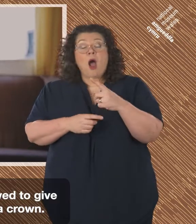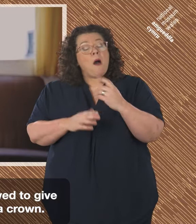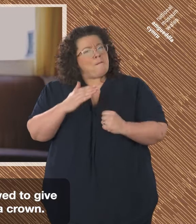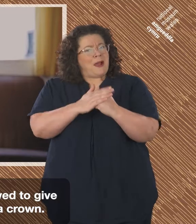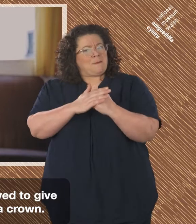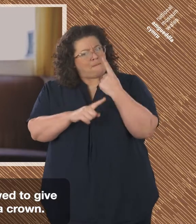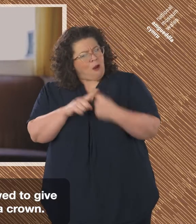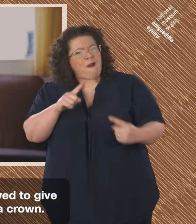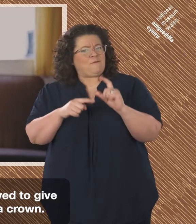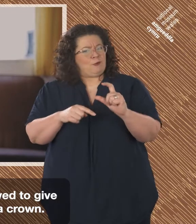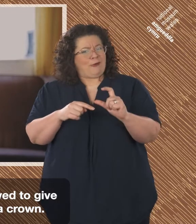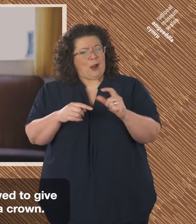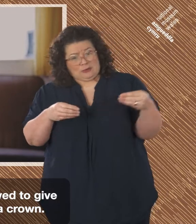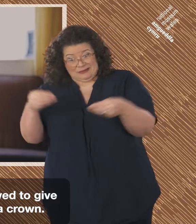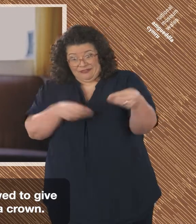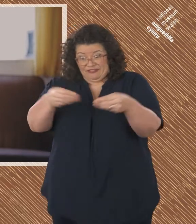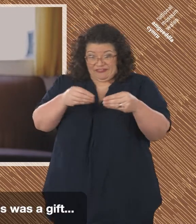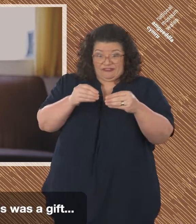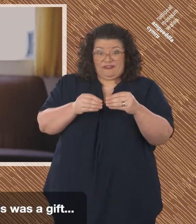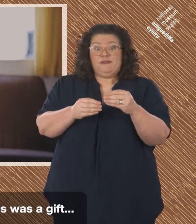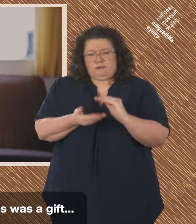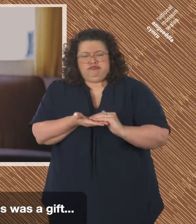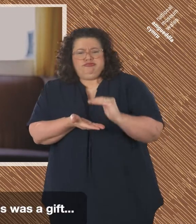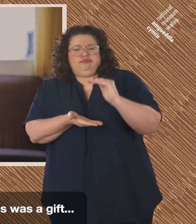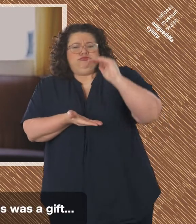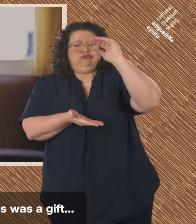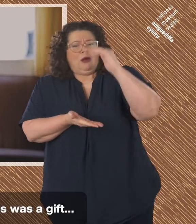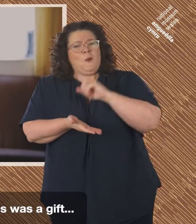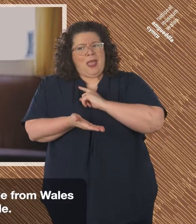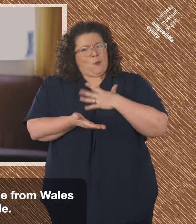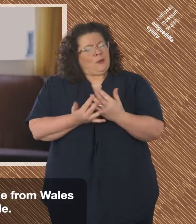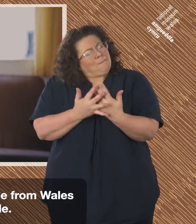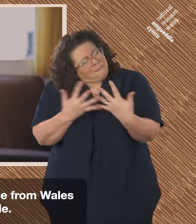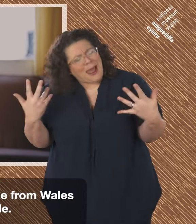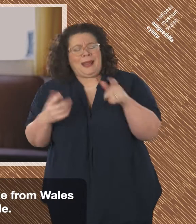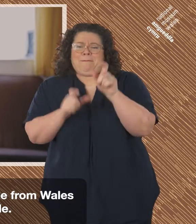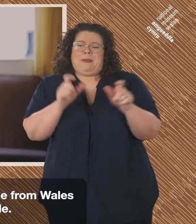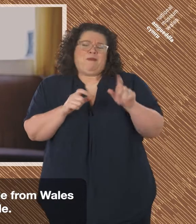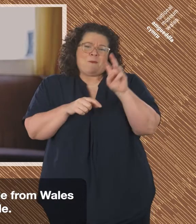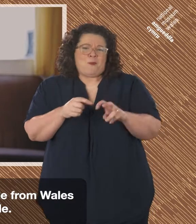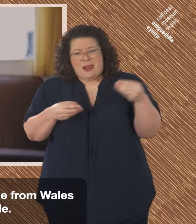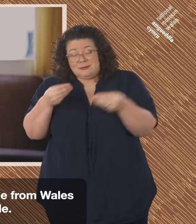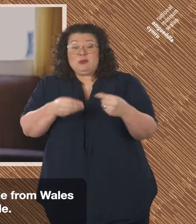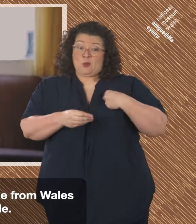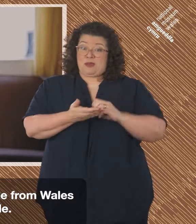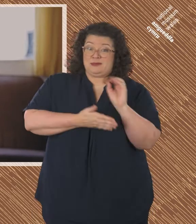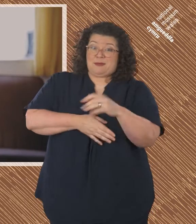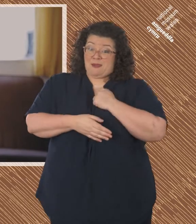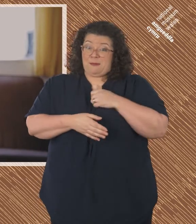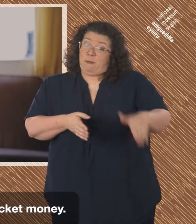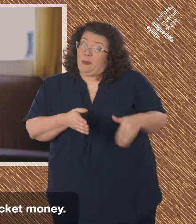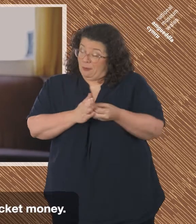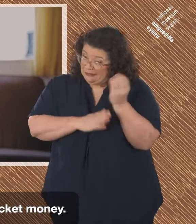Nobody was allowed to give more than half a crown to make sure that this was a gift from as many people from Wales as possible.